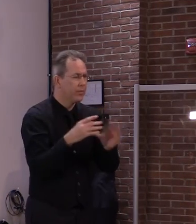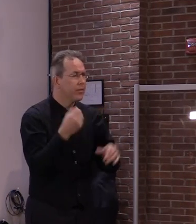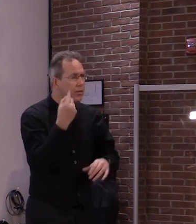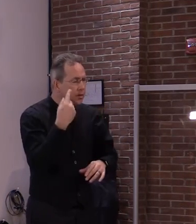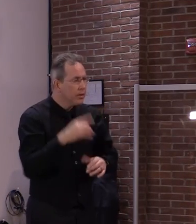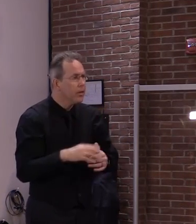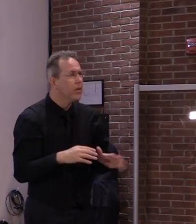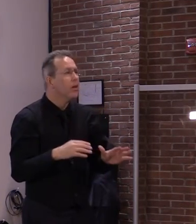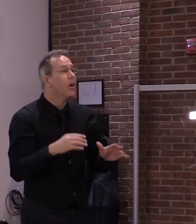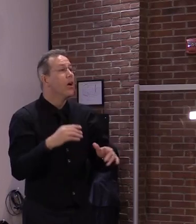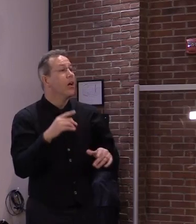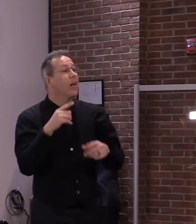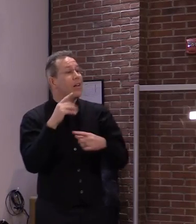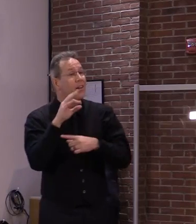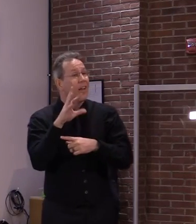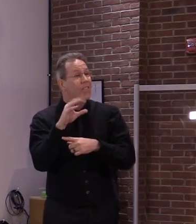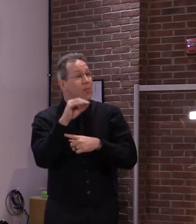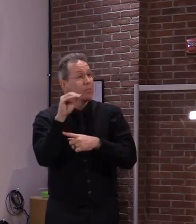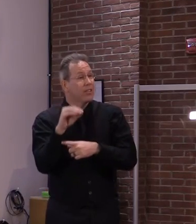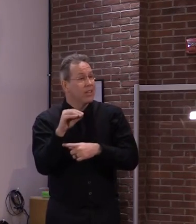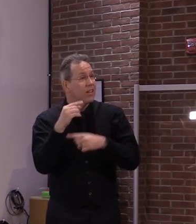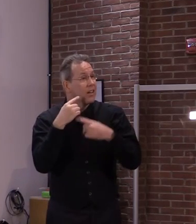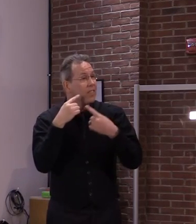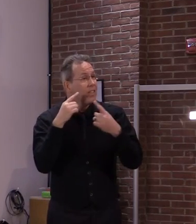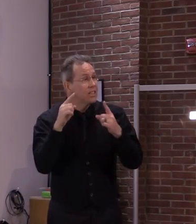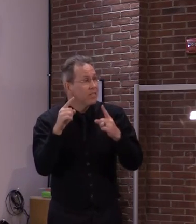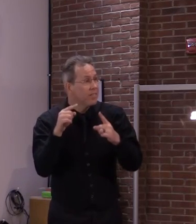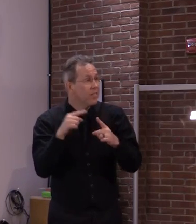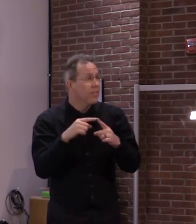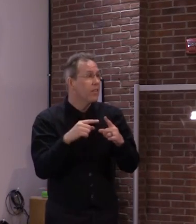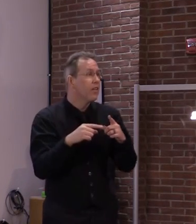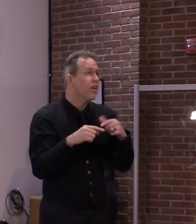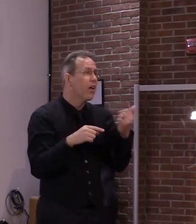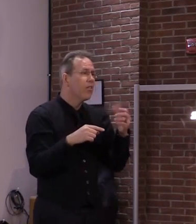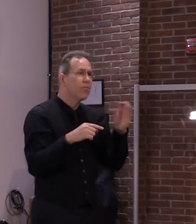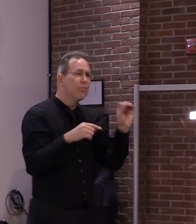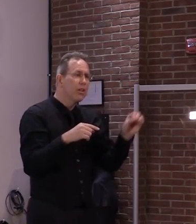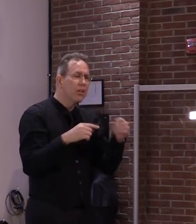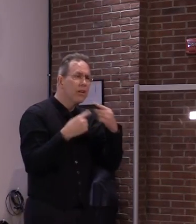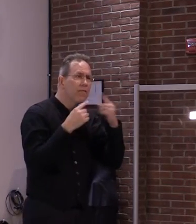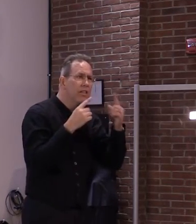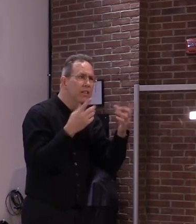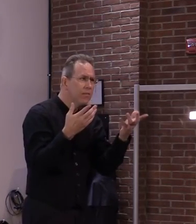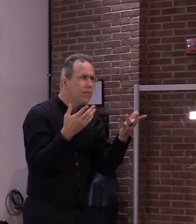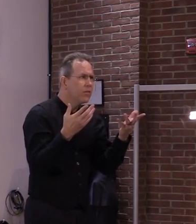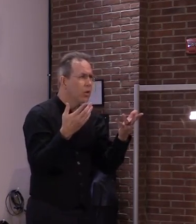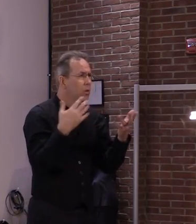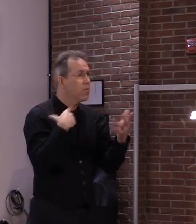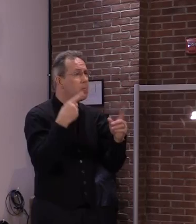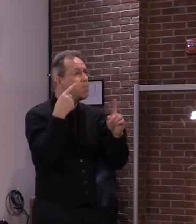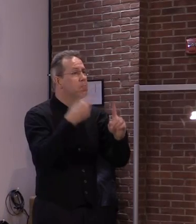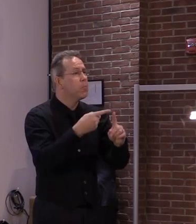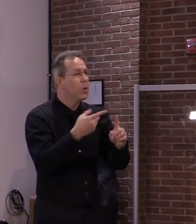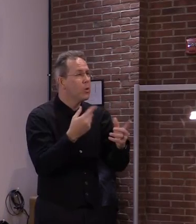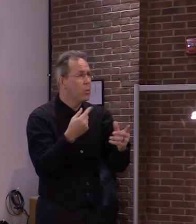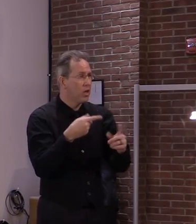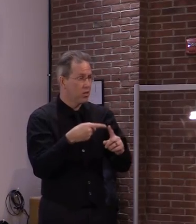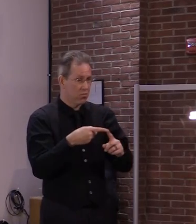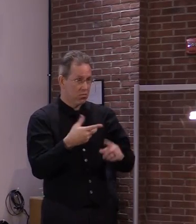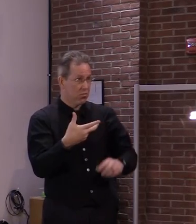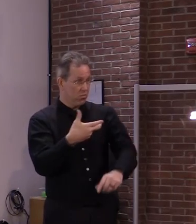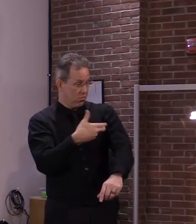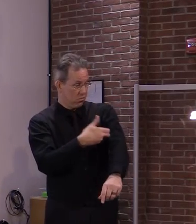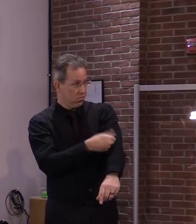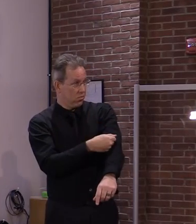the vaccine for its ability to make you ill or not, if you take the vaccine and you still